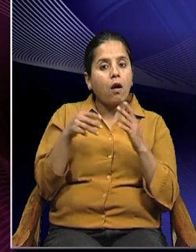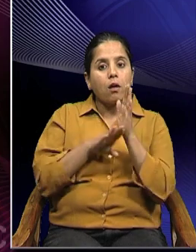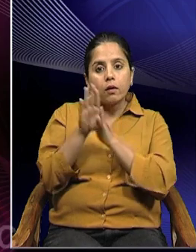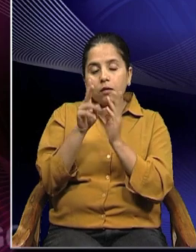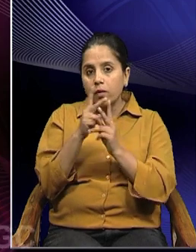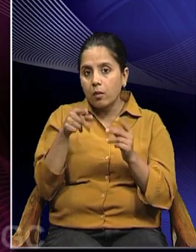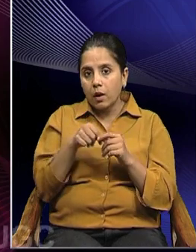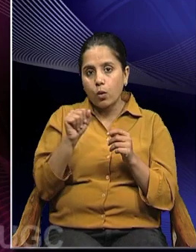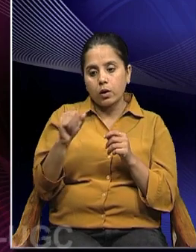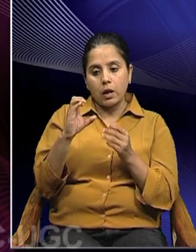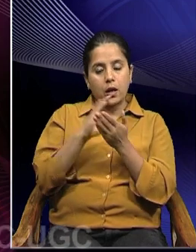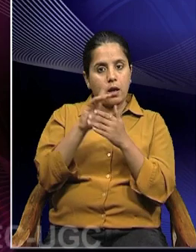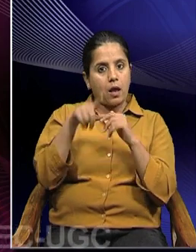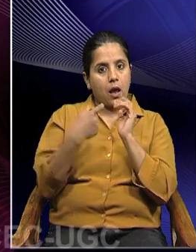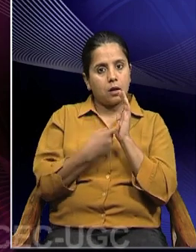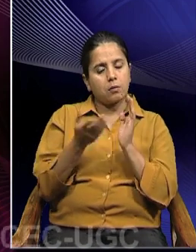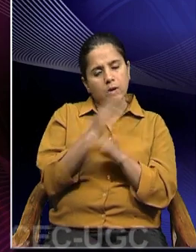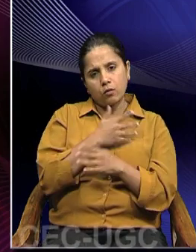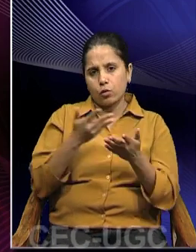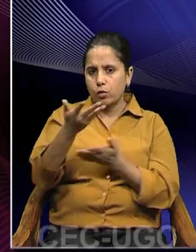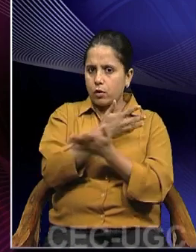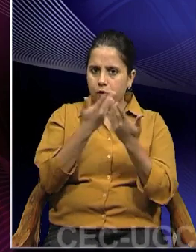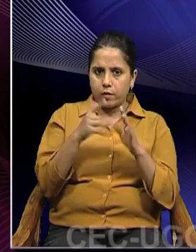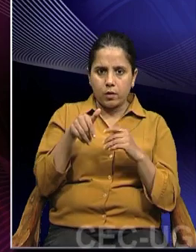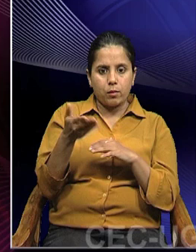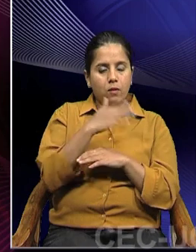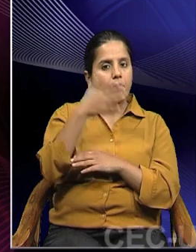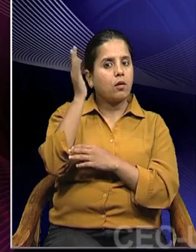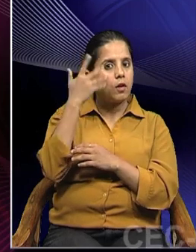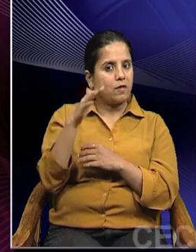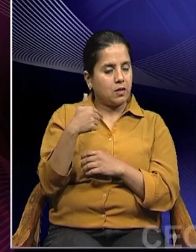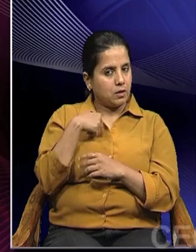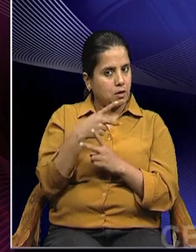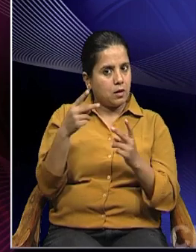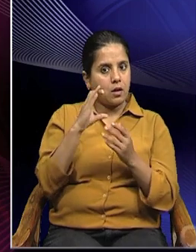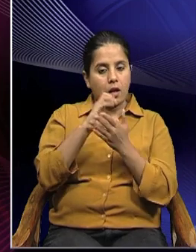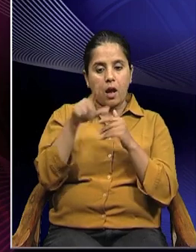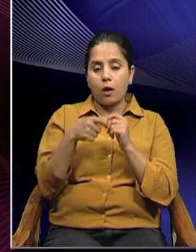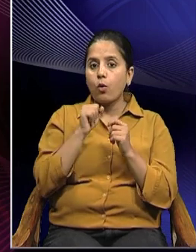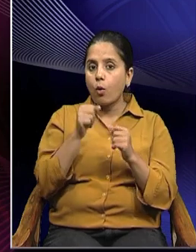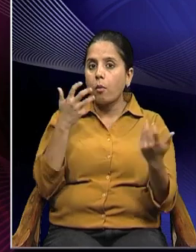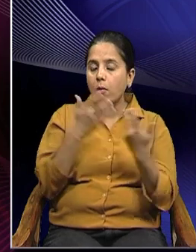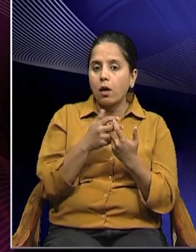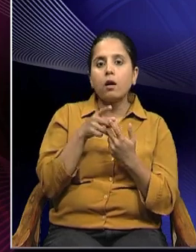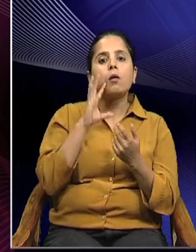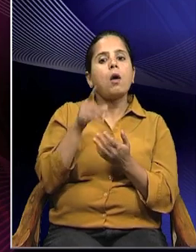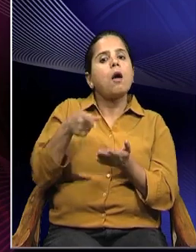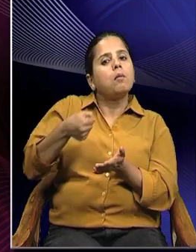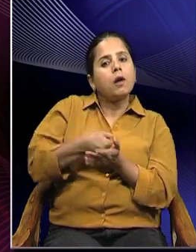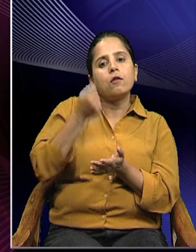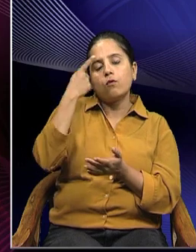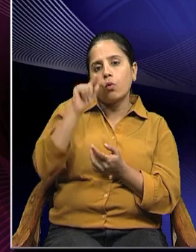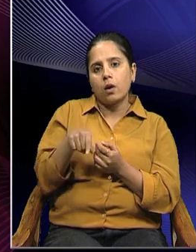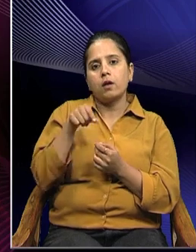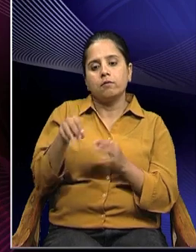competence, which we have already discussed in the previous lecture of mine, which is actually forming the basis for effective leadership